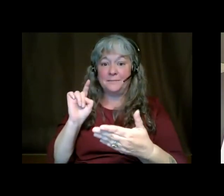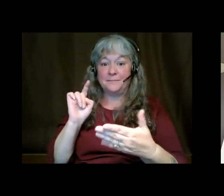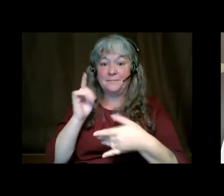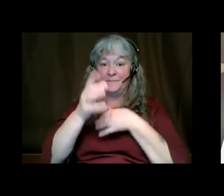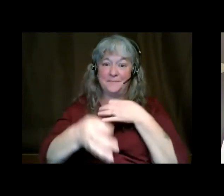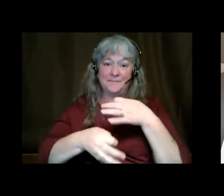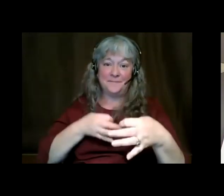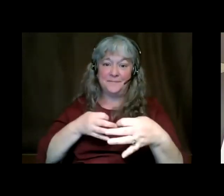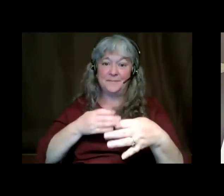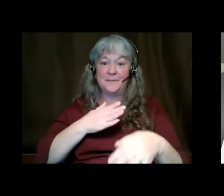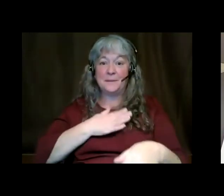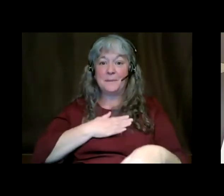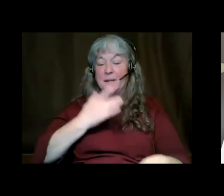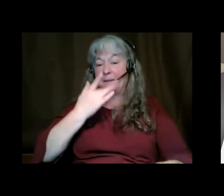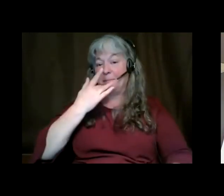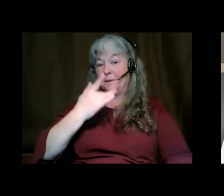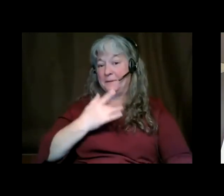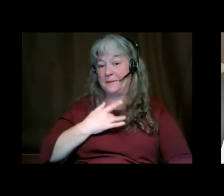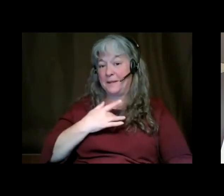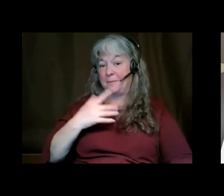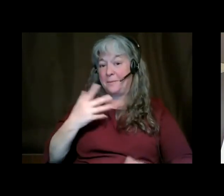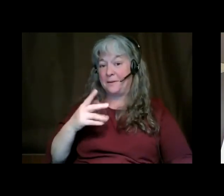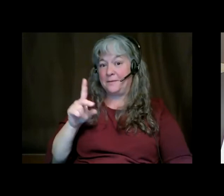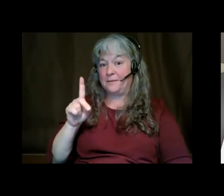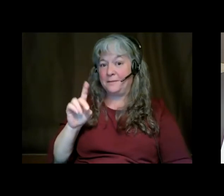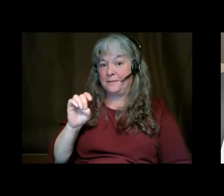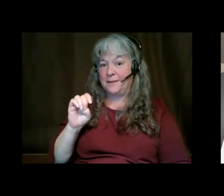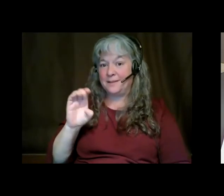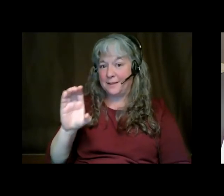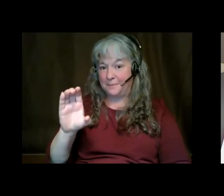Instead, my birthday was in December.